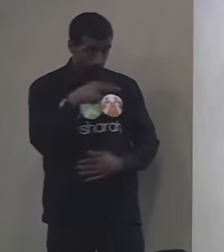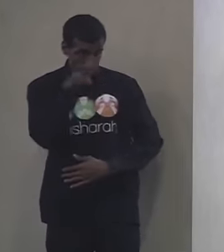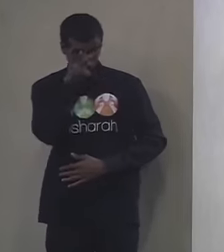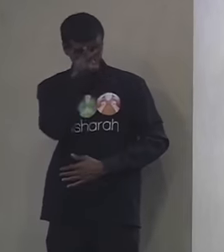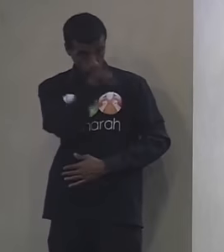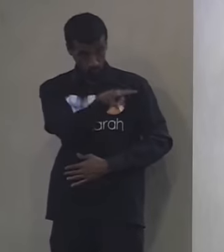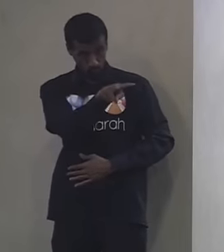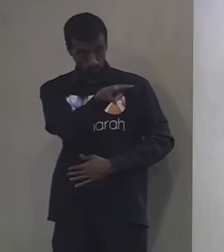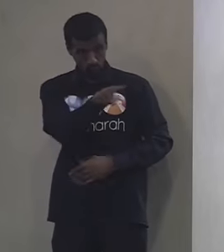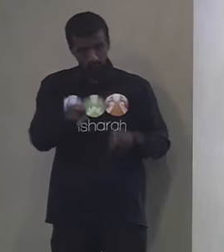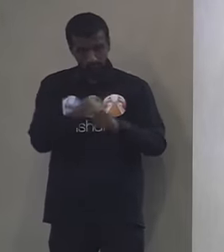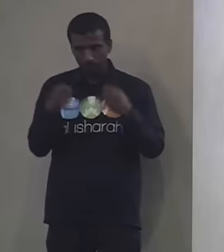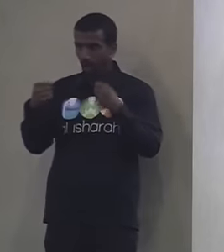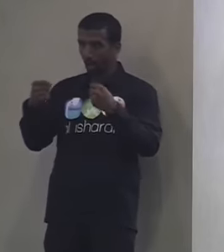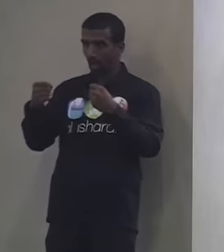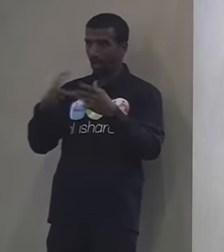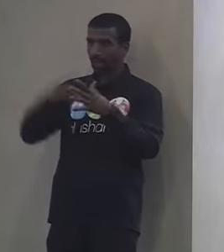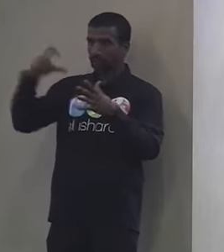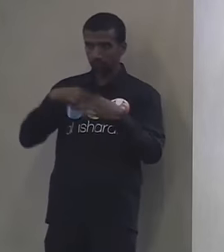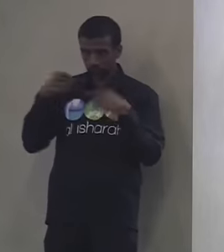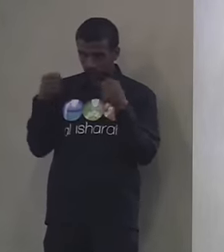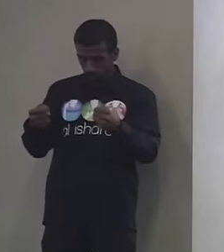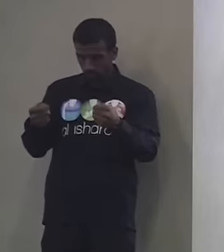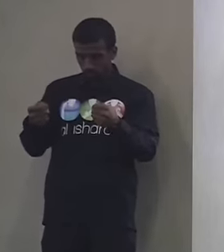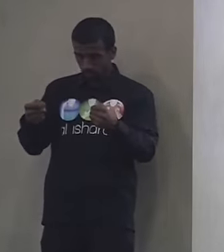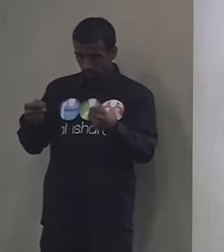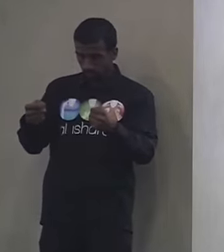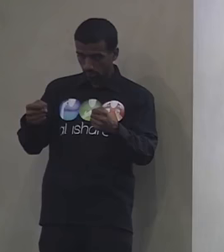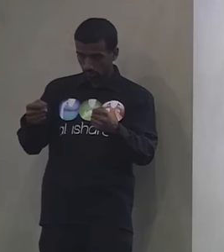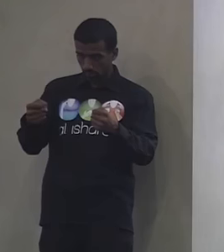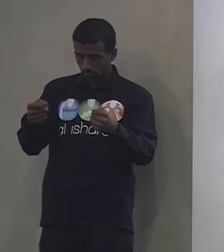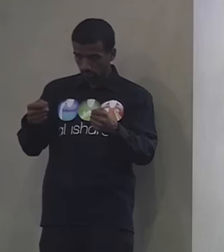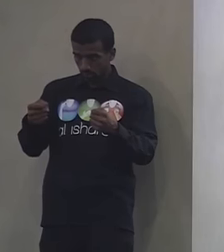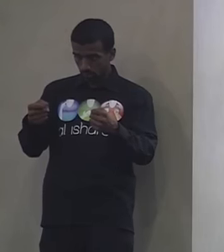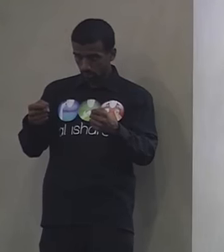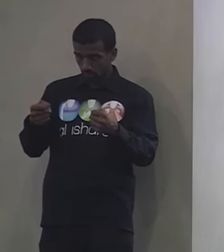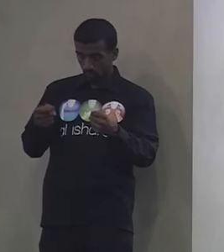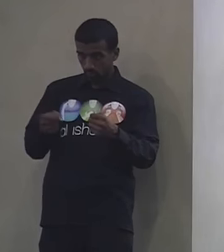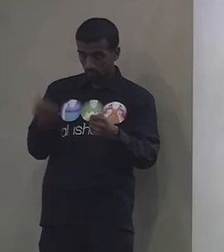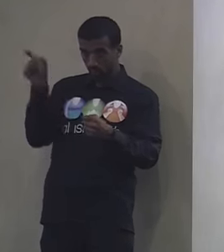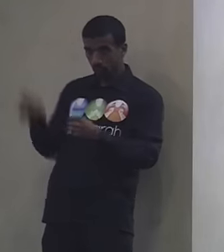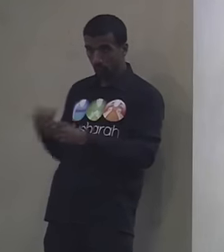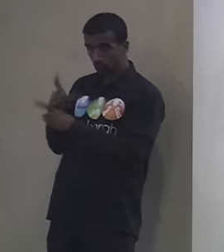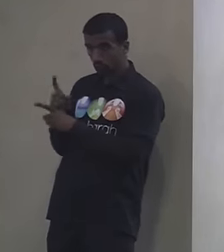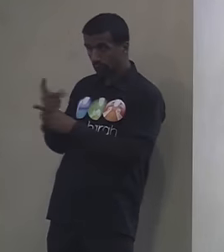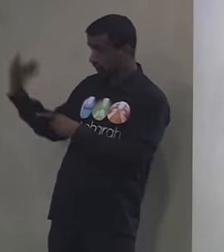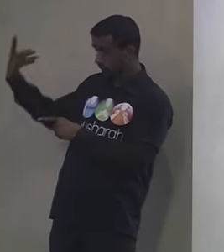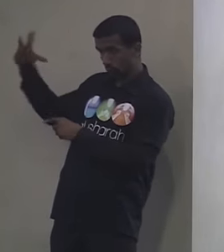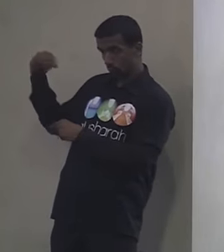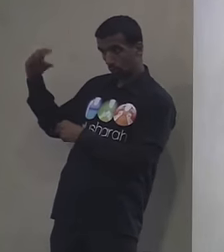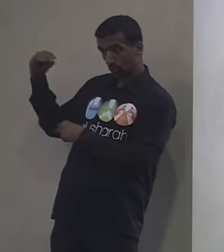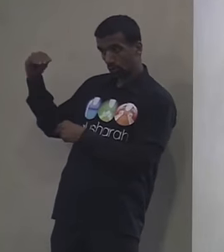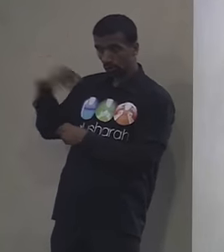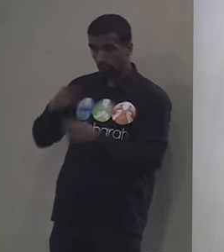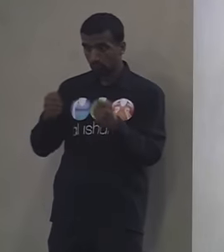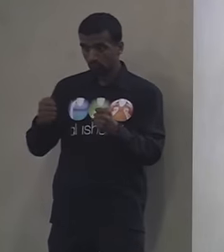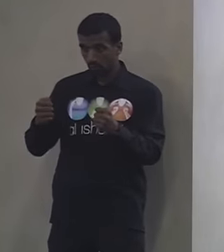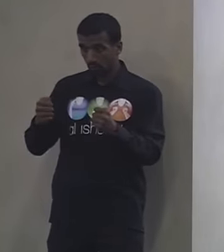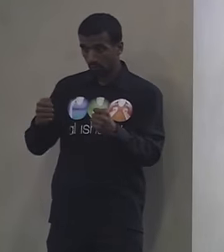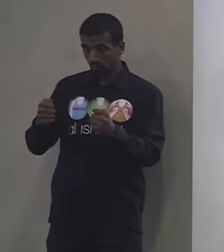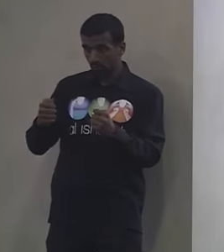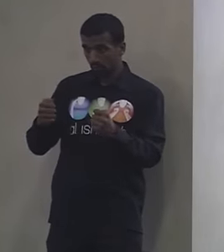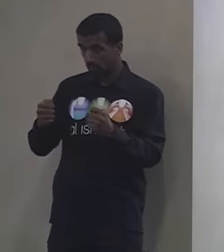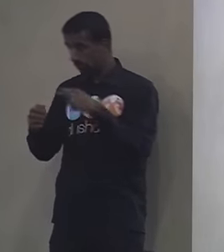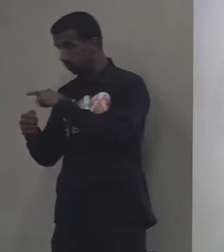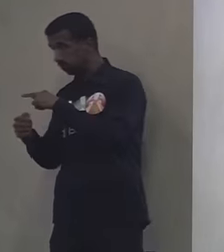a car accident, are you distracted? You're just looking at it? If somebody's talking to you while a car accident happened, would you even be listening? No. But Allah will